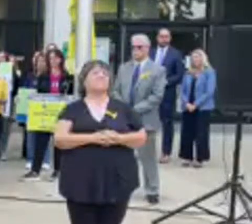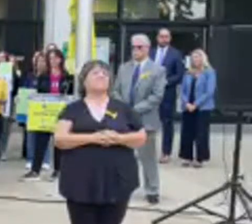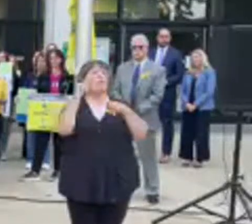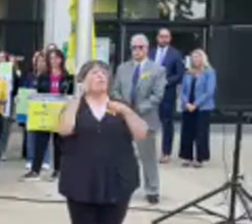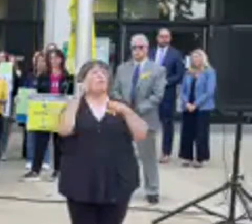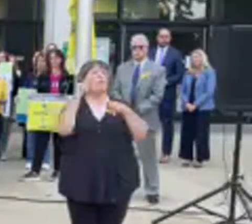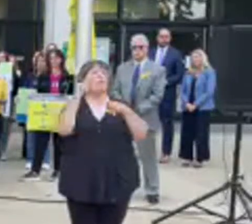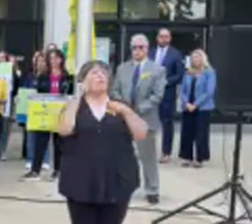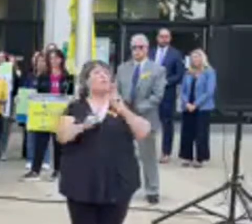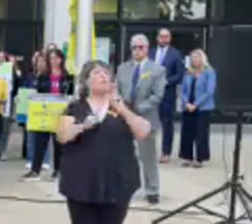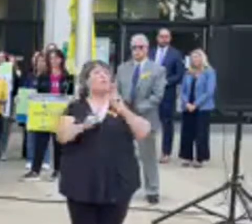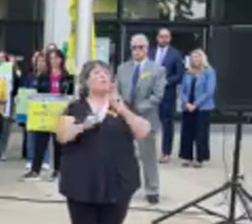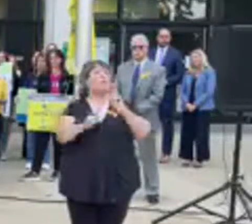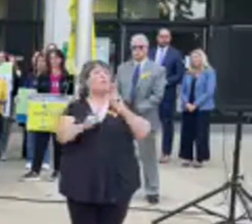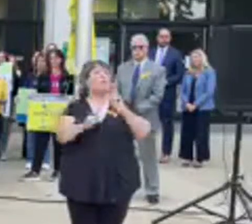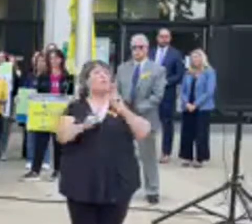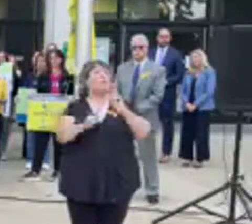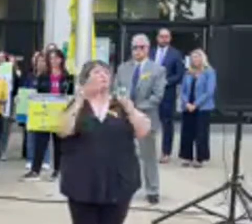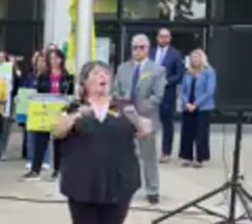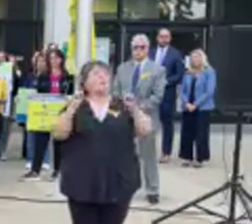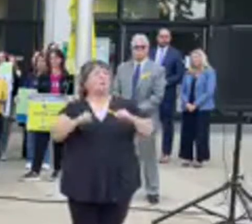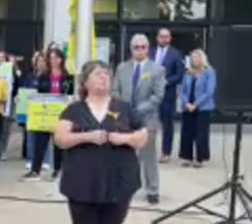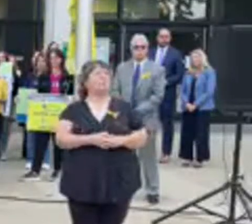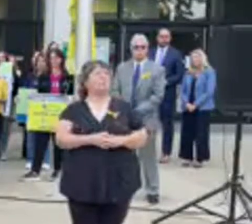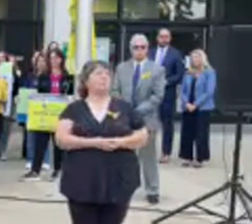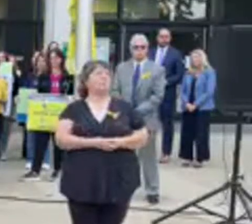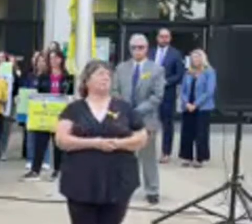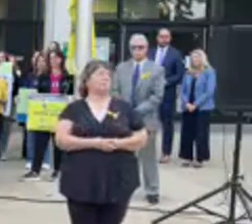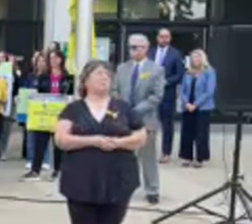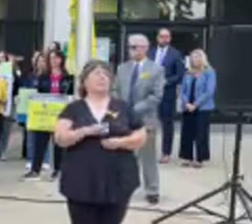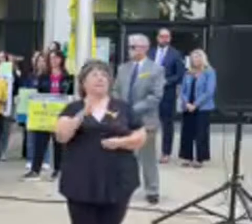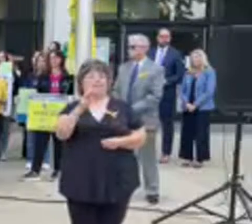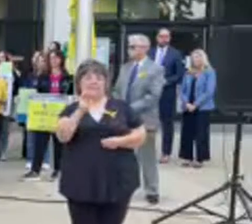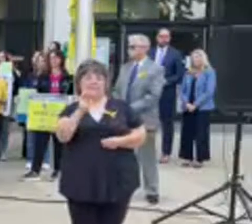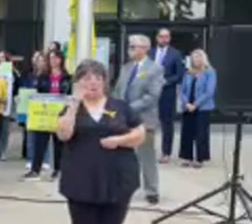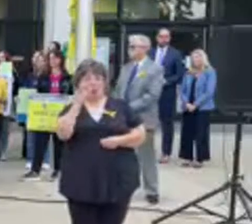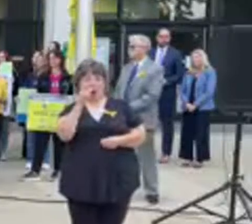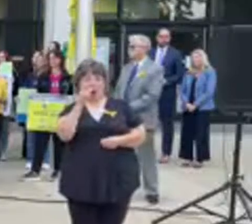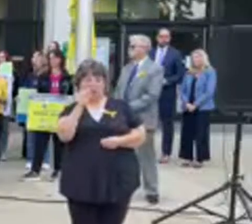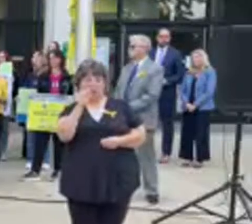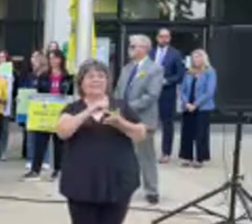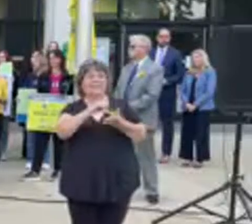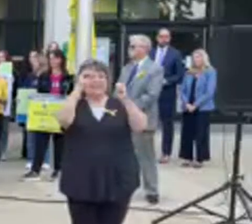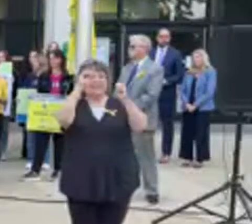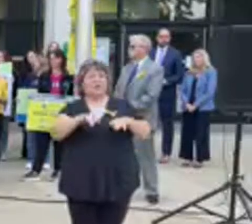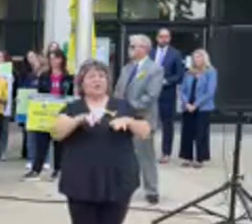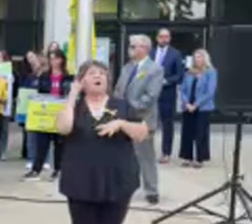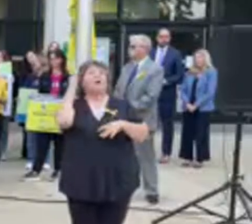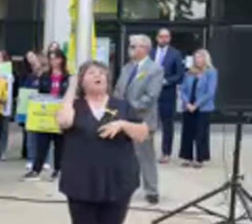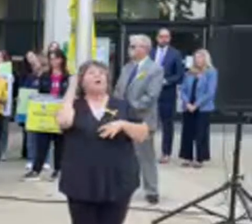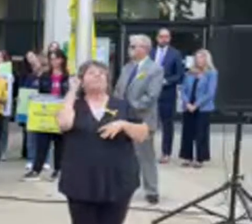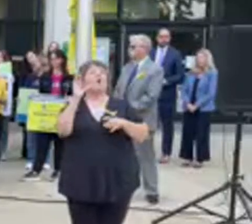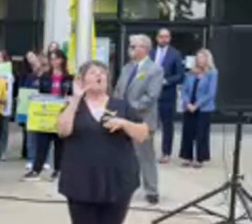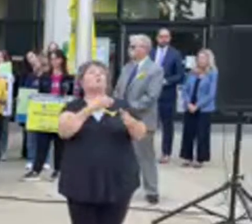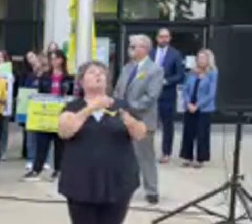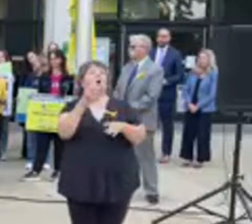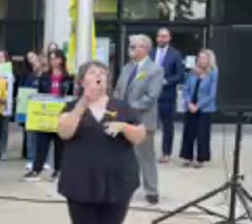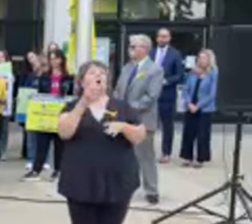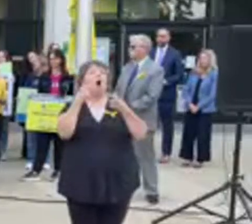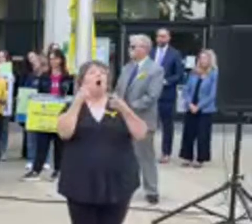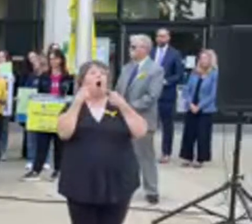to acknowledge a few people who made this project possible. Mark Hunt, student's teacher and Buffalo Music Hall of Fame